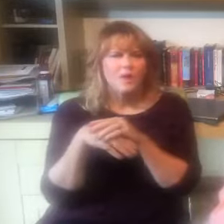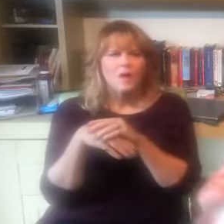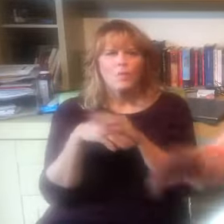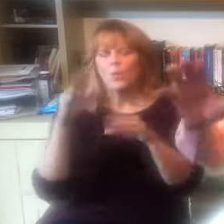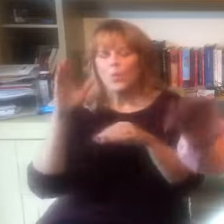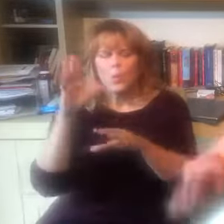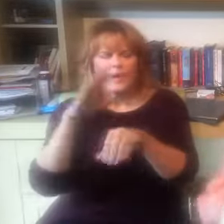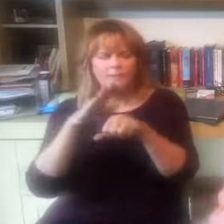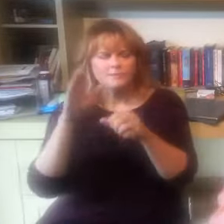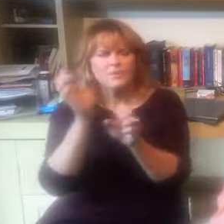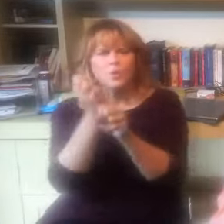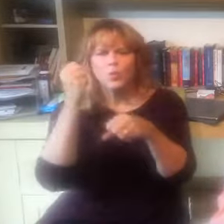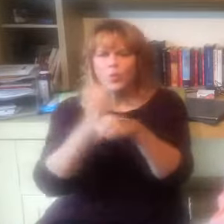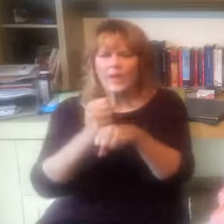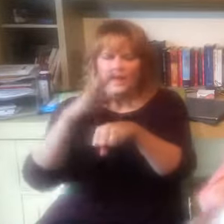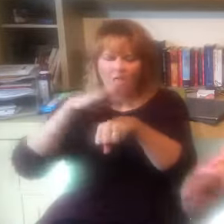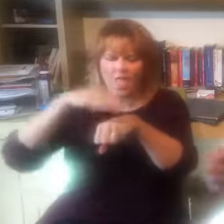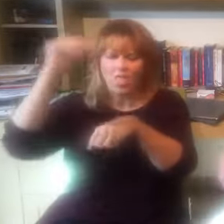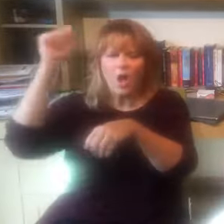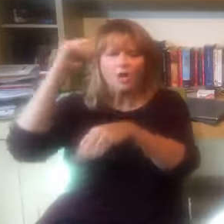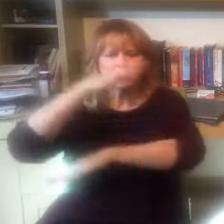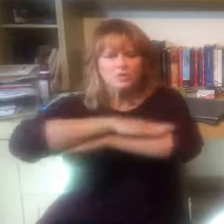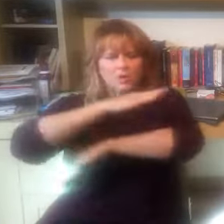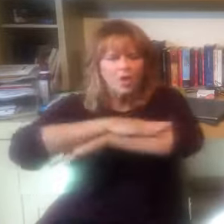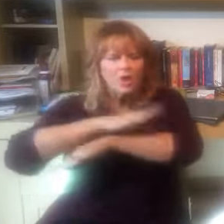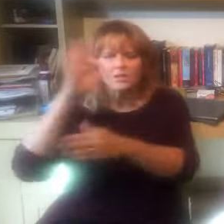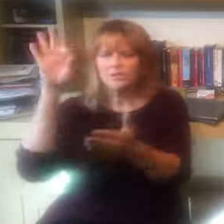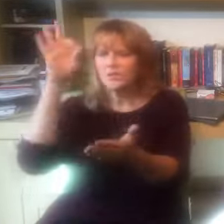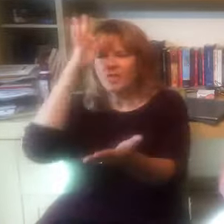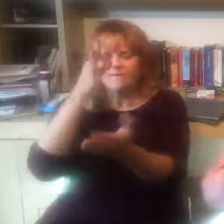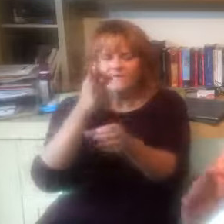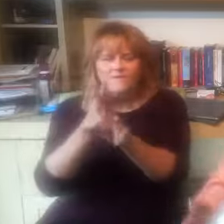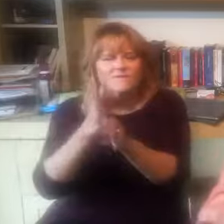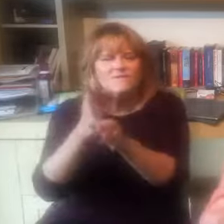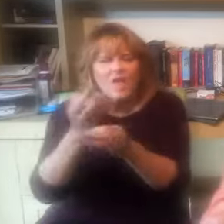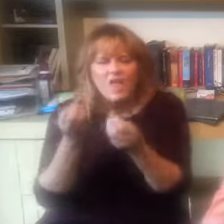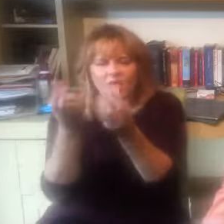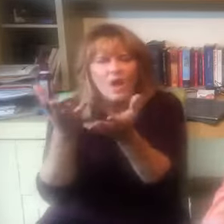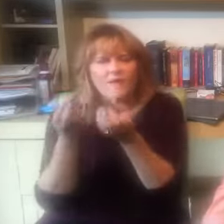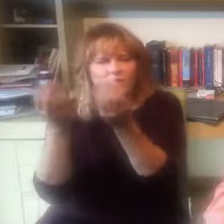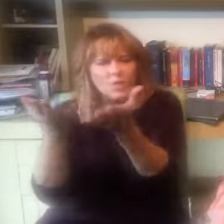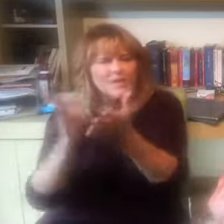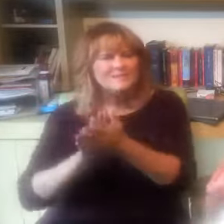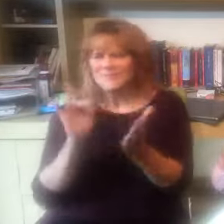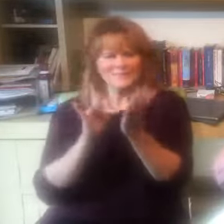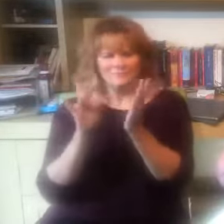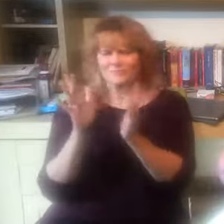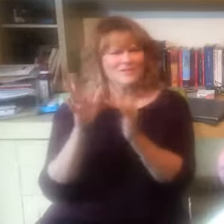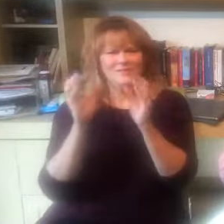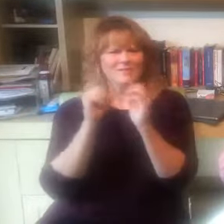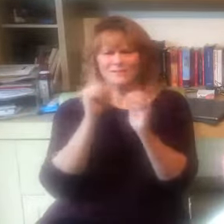calls. We made healing lines. We made faith offerings. That wasn't what Jesus taught. His